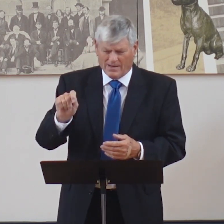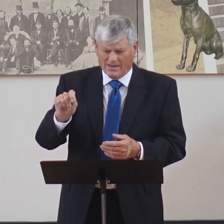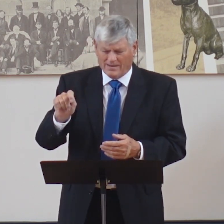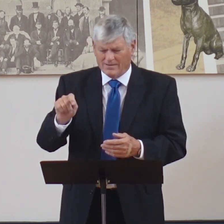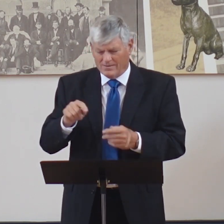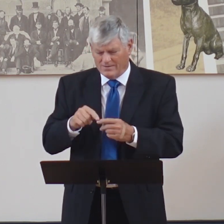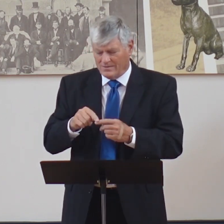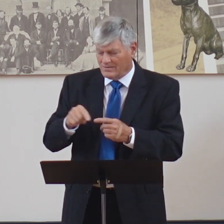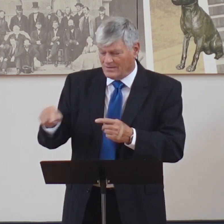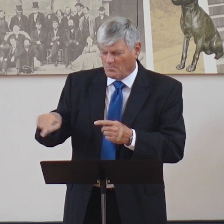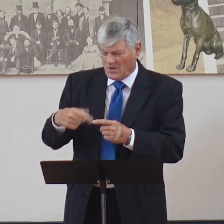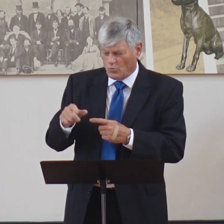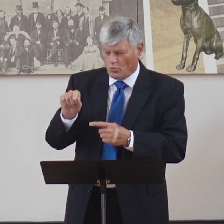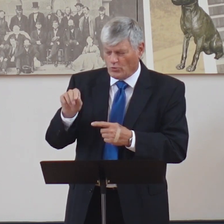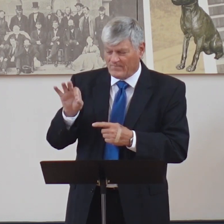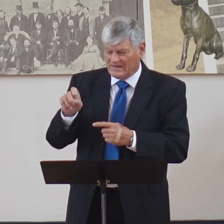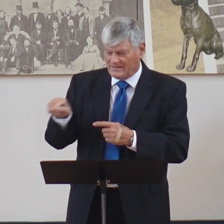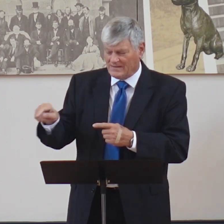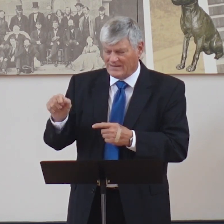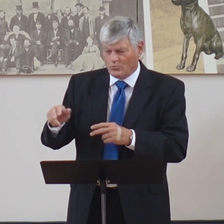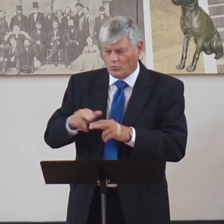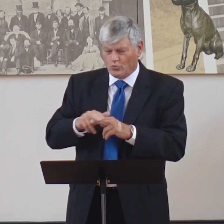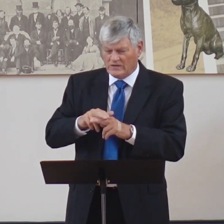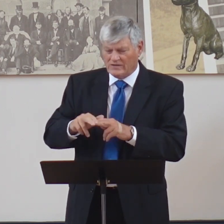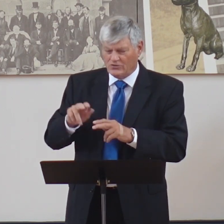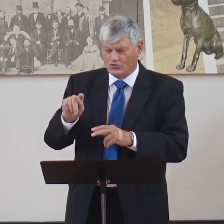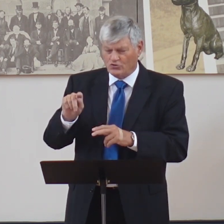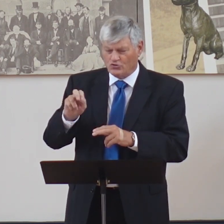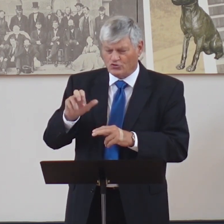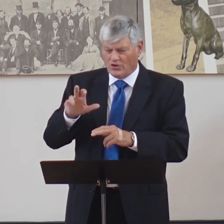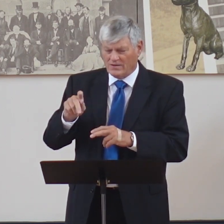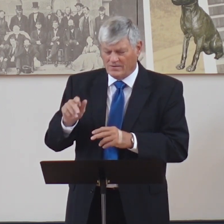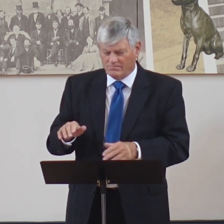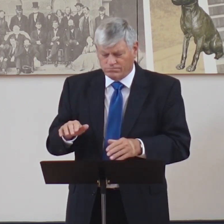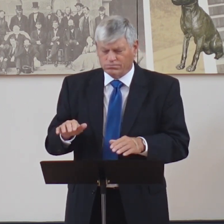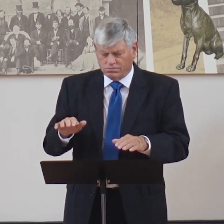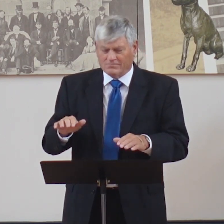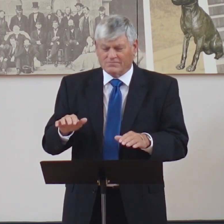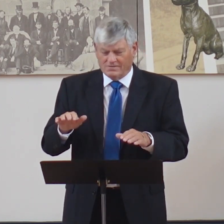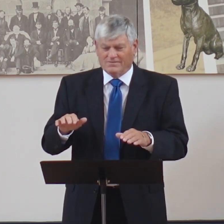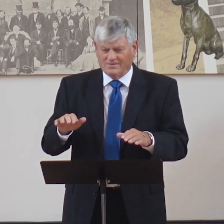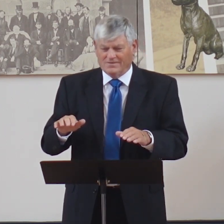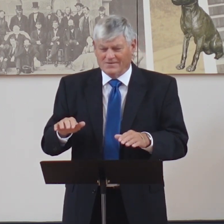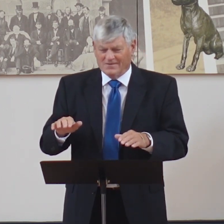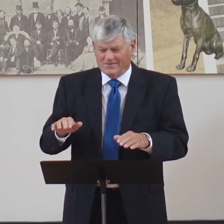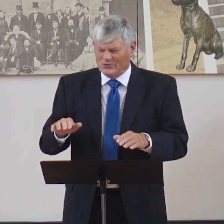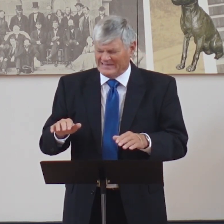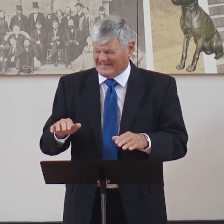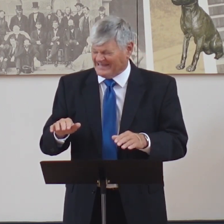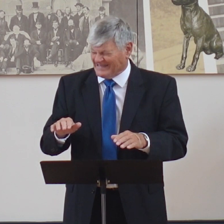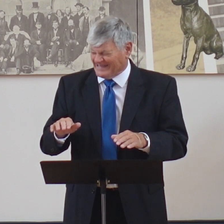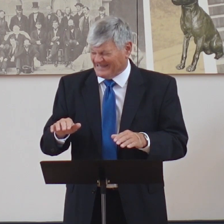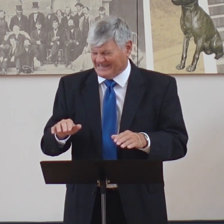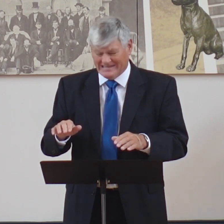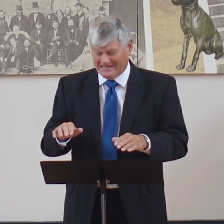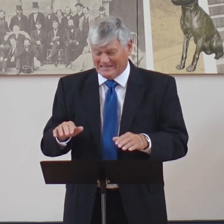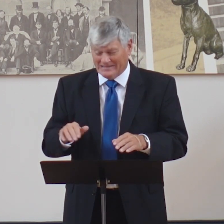And they lived in an apartment. It was about 20 feet away from the train tracks, and they would feel those trains coming through. It